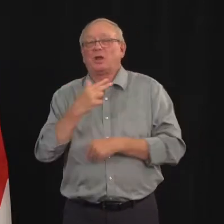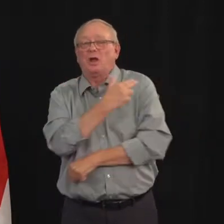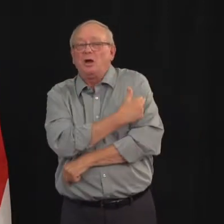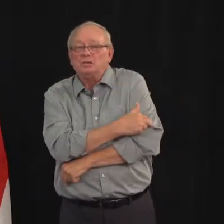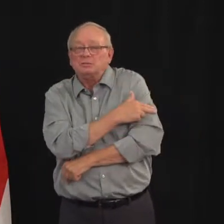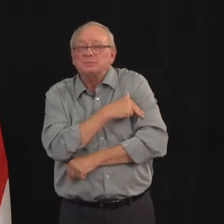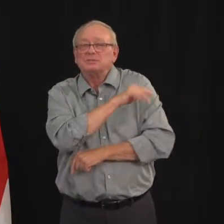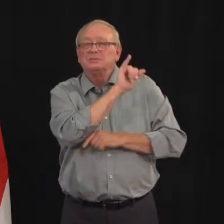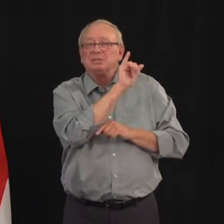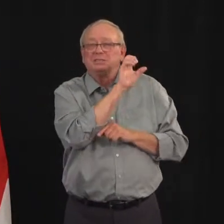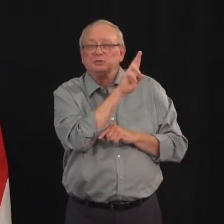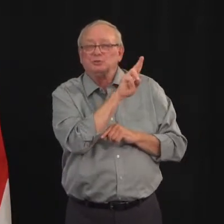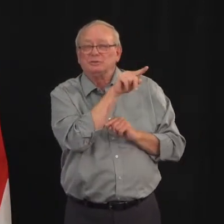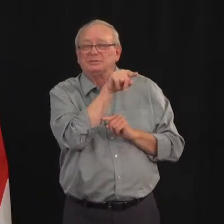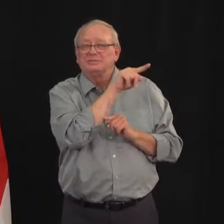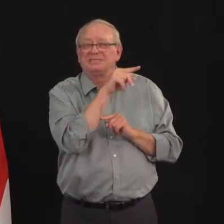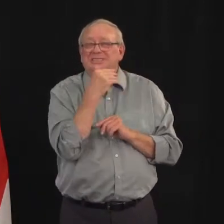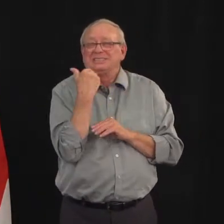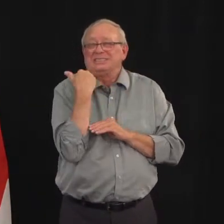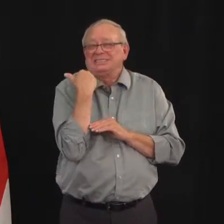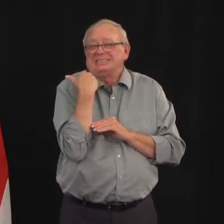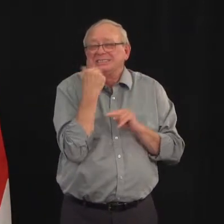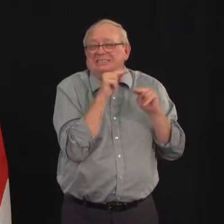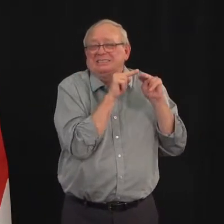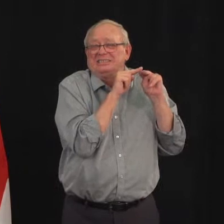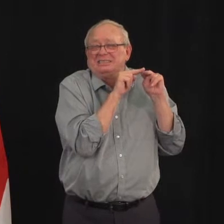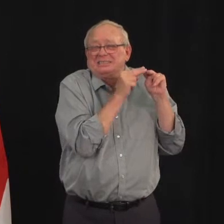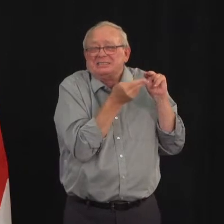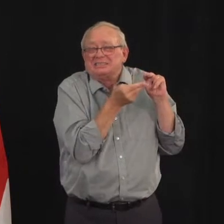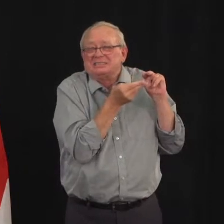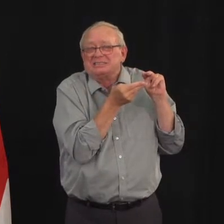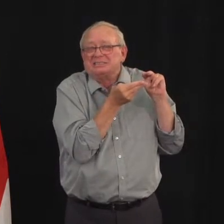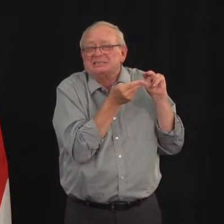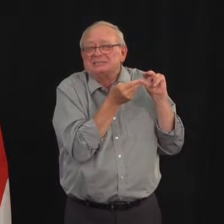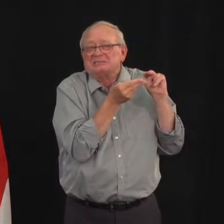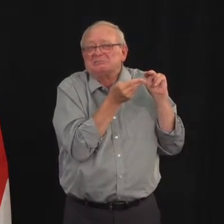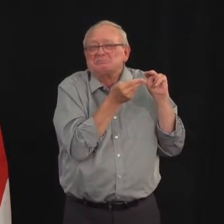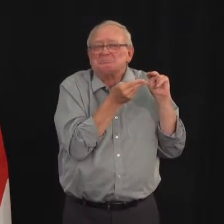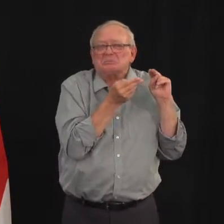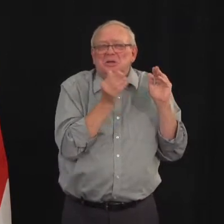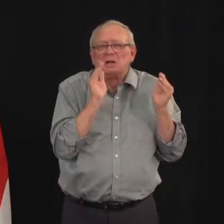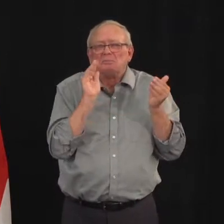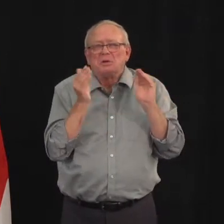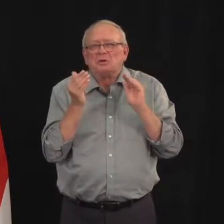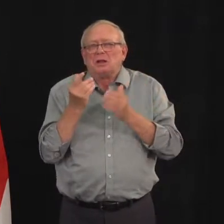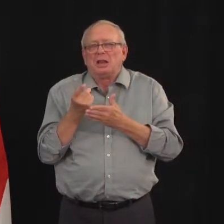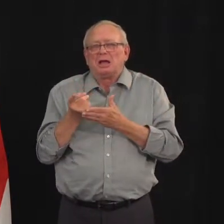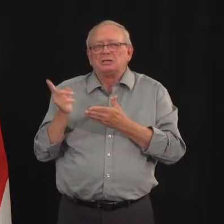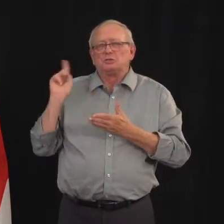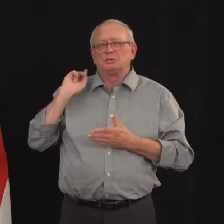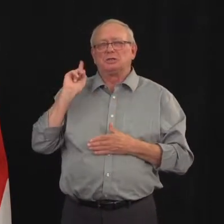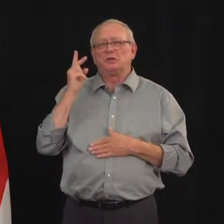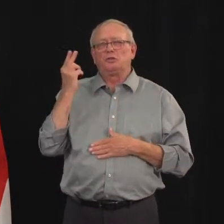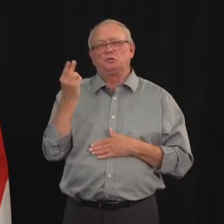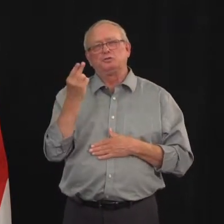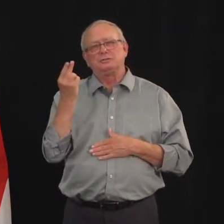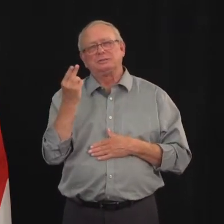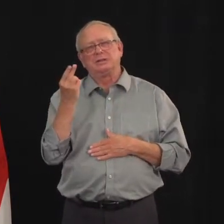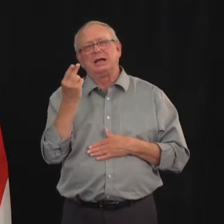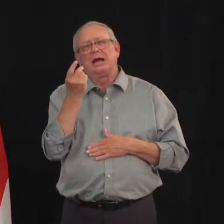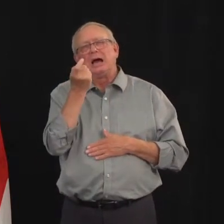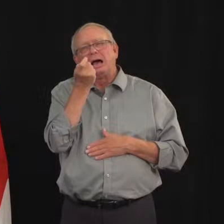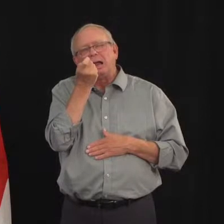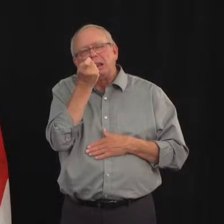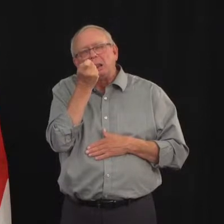have dropped slightly since the report that I gave on Thursday. And so, again, I think that this is not a